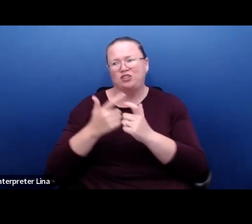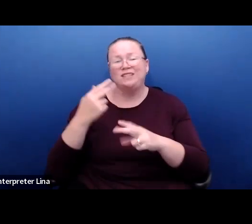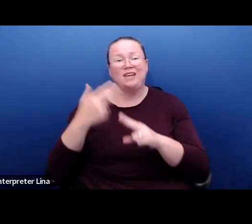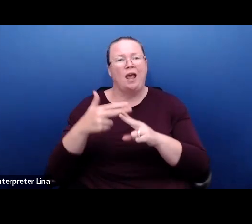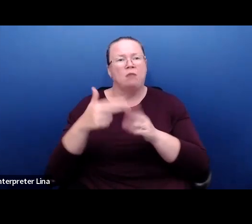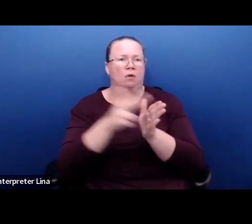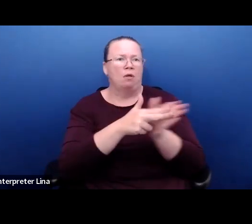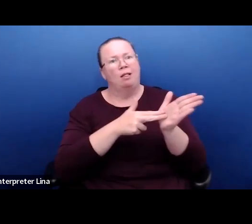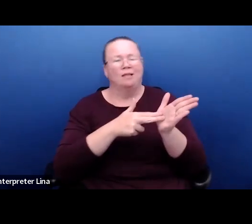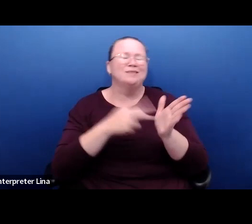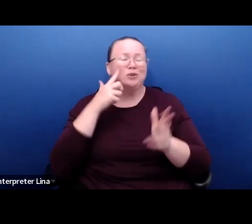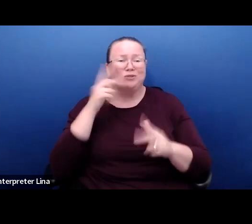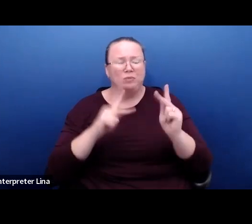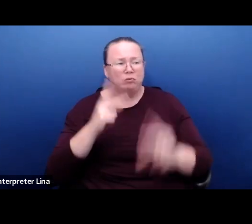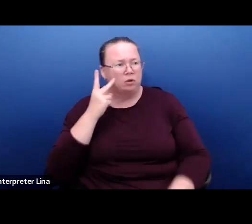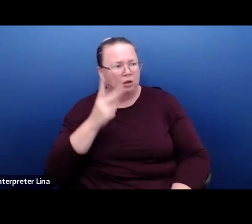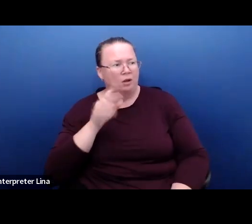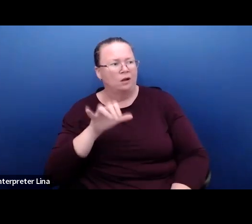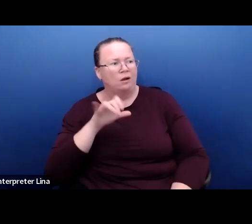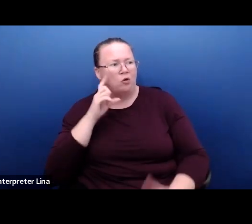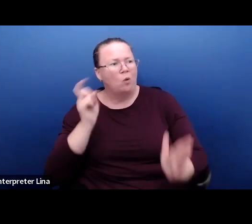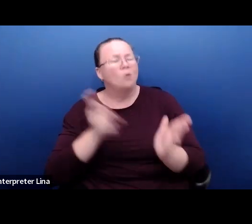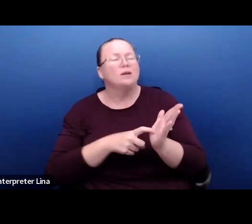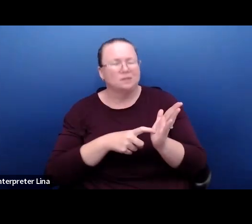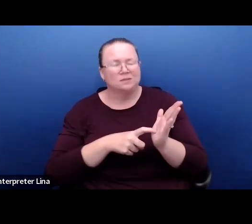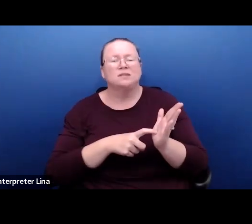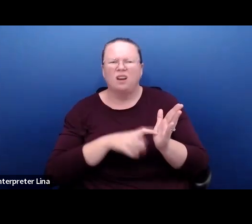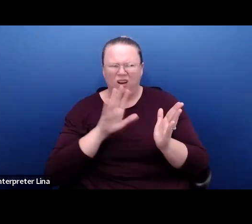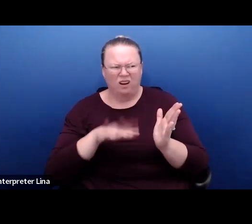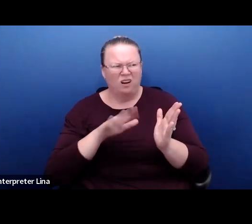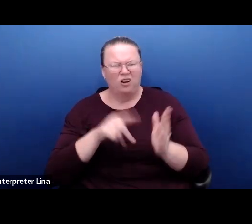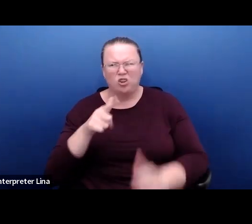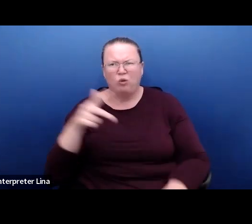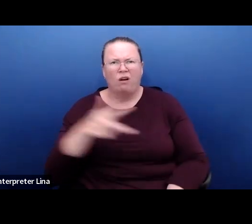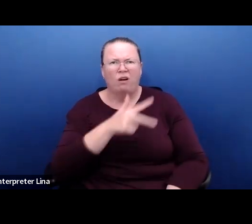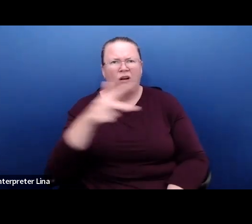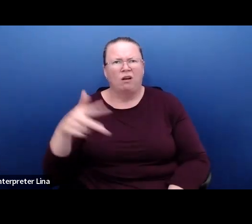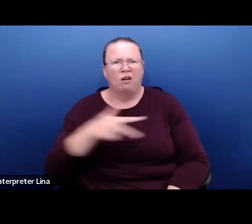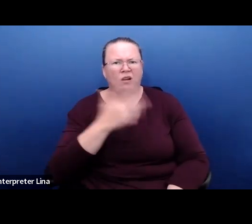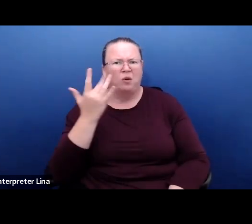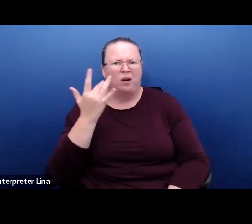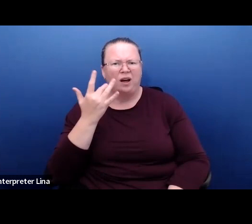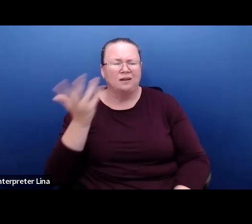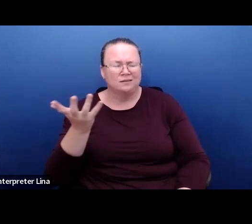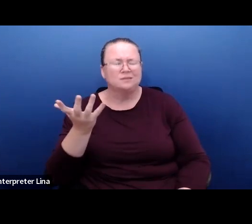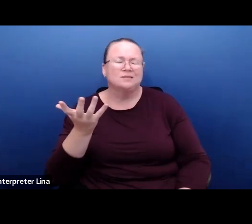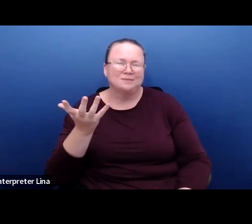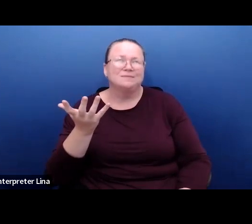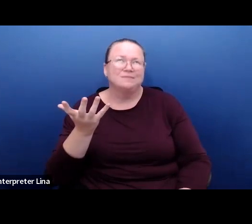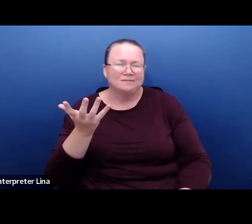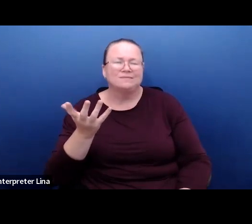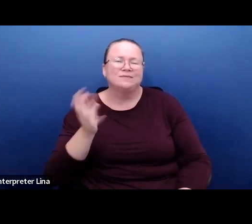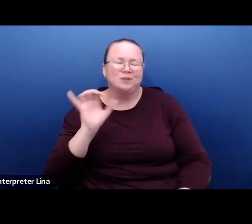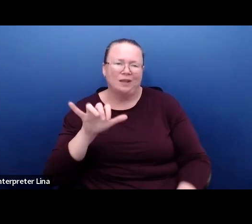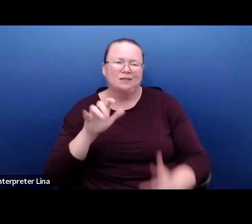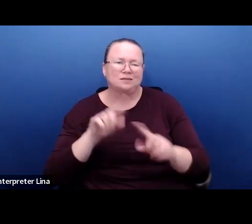side, because then people will notice and say, why were you circling the neighborhood? That's a separate